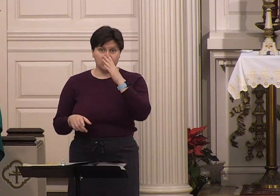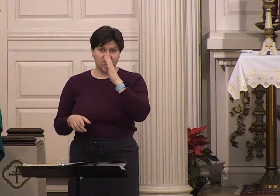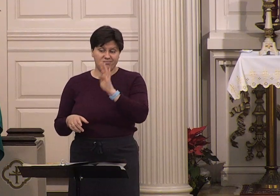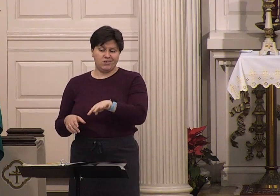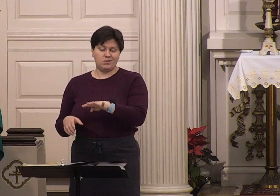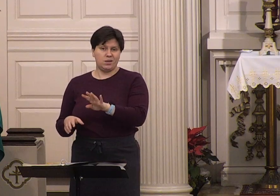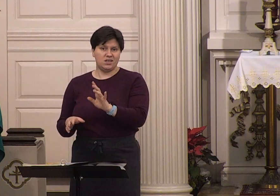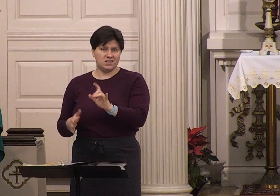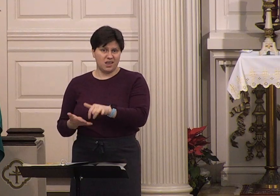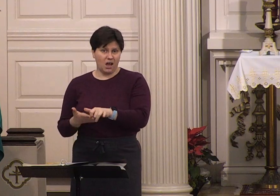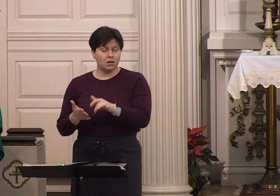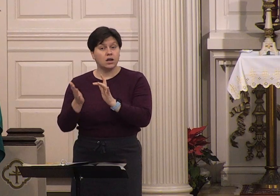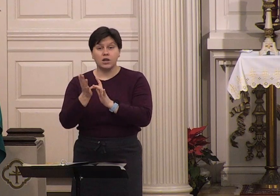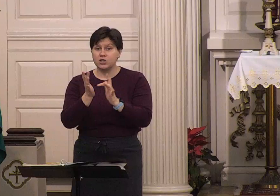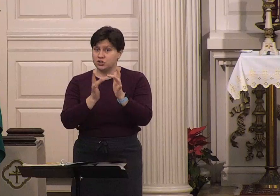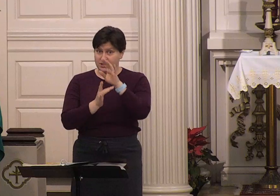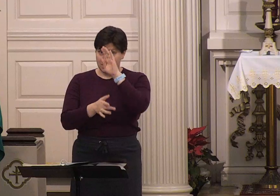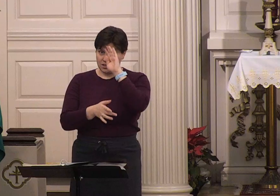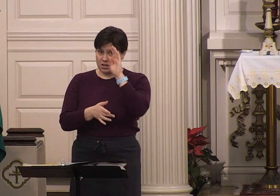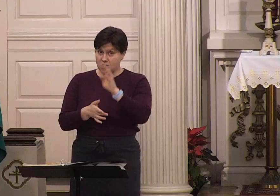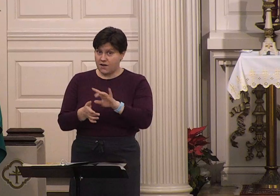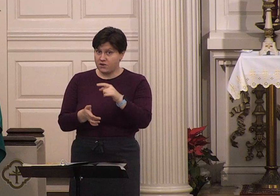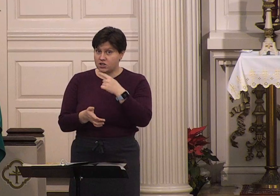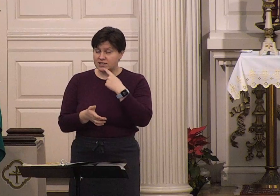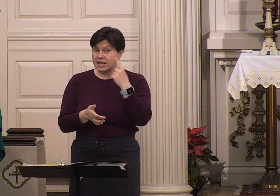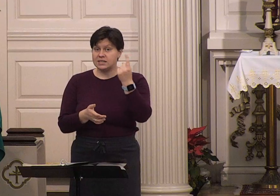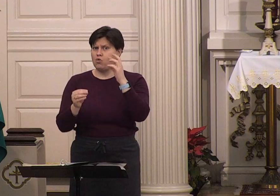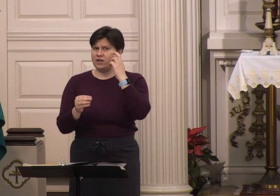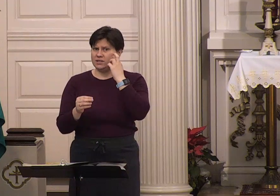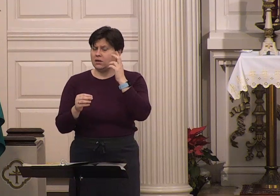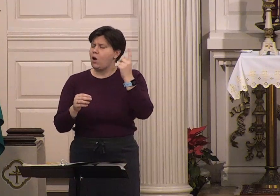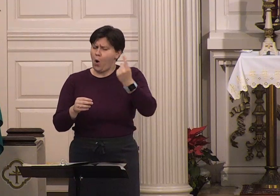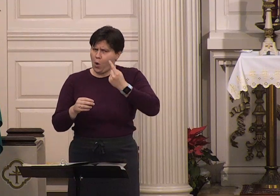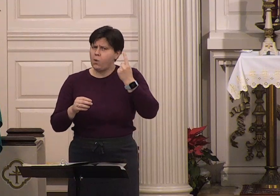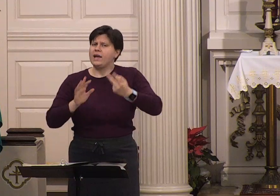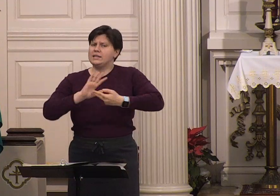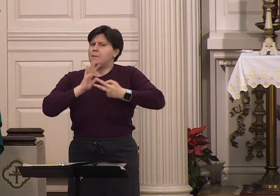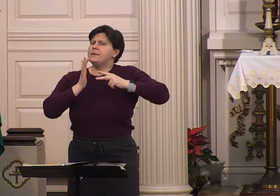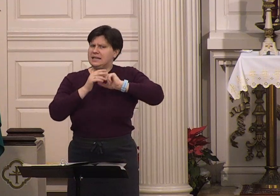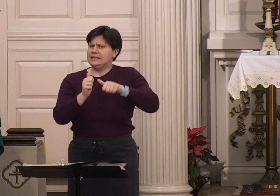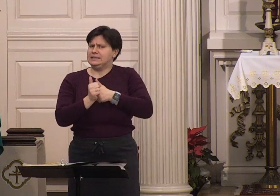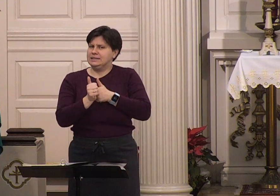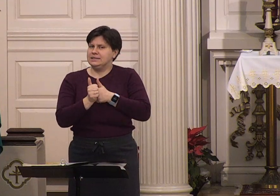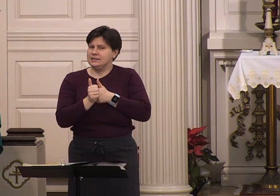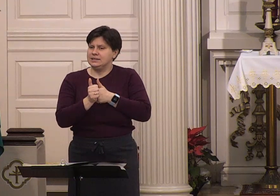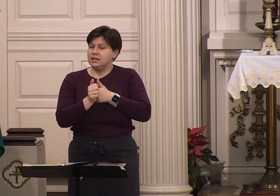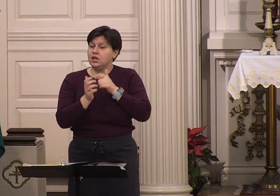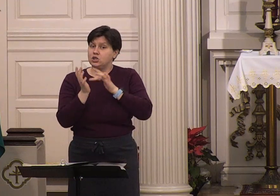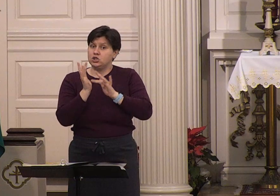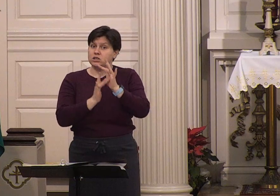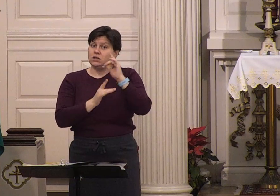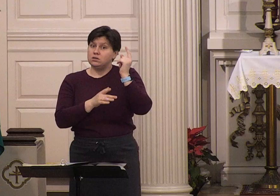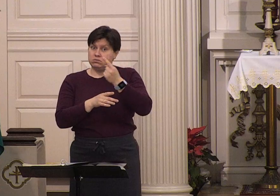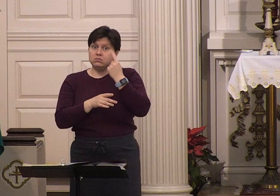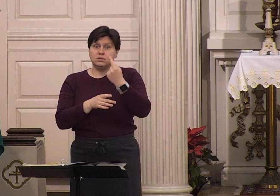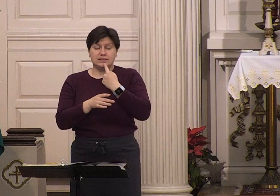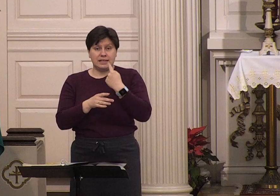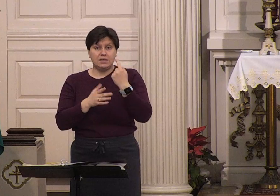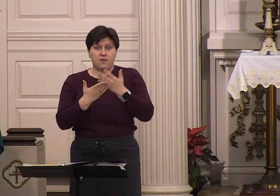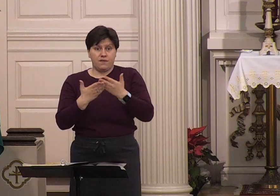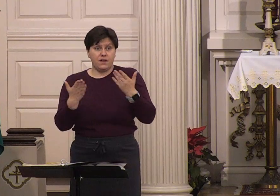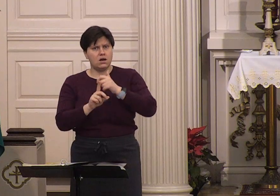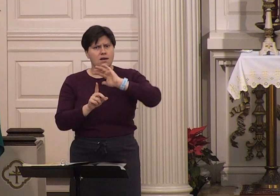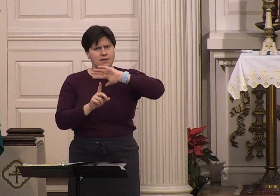says anything that he doesn't mean. And he never says anything that he isn't convinced